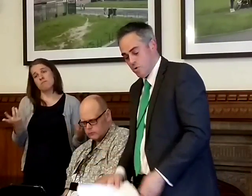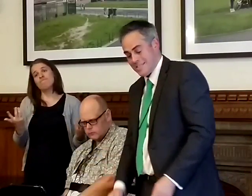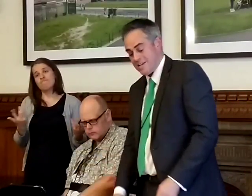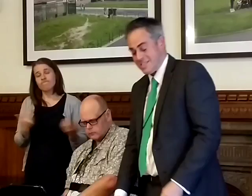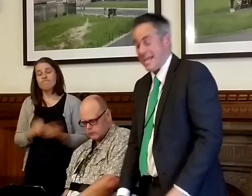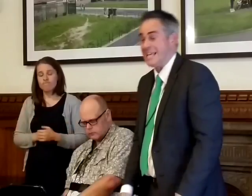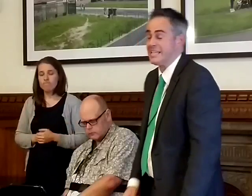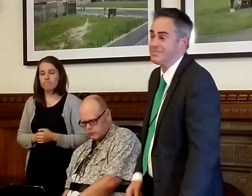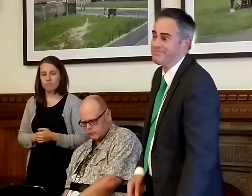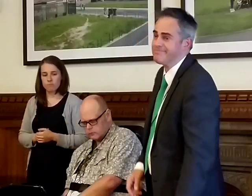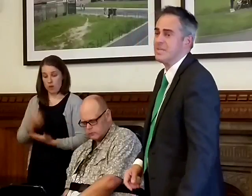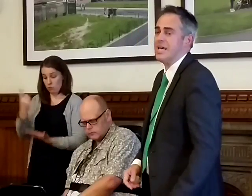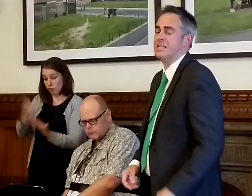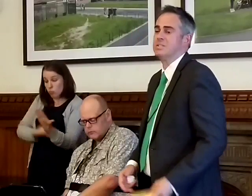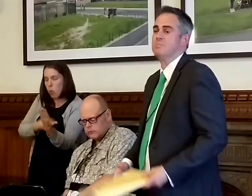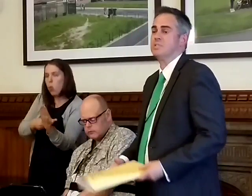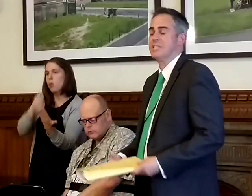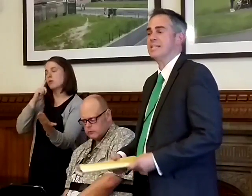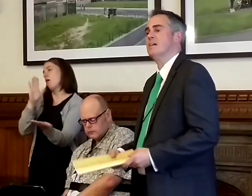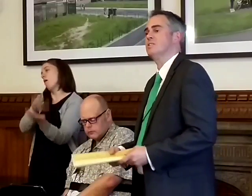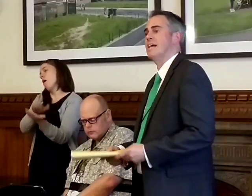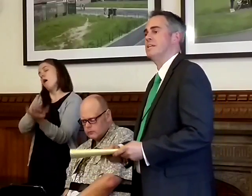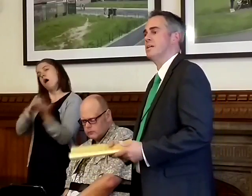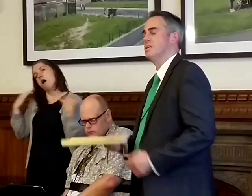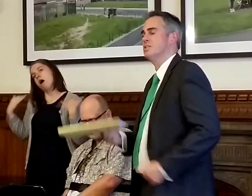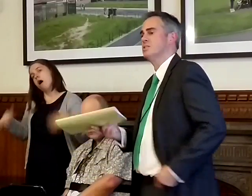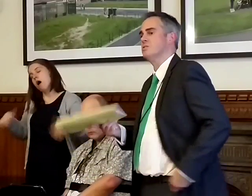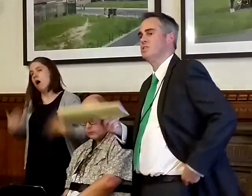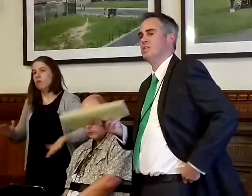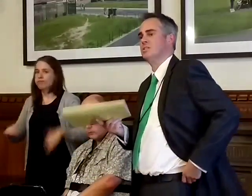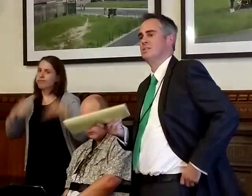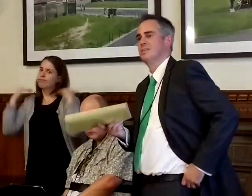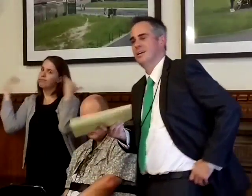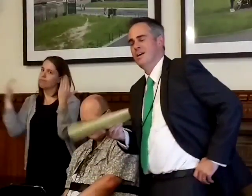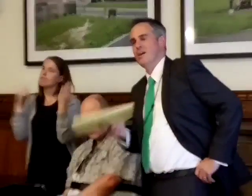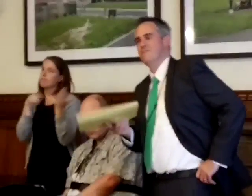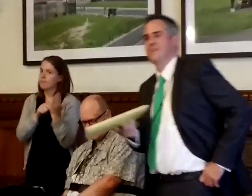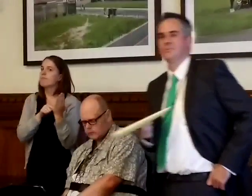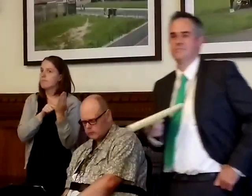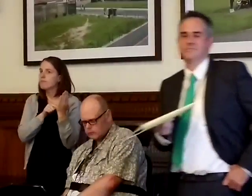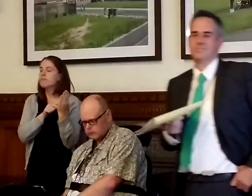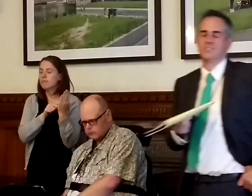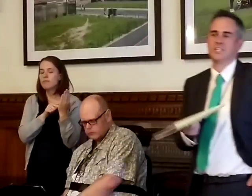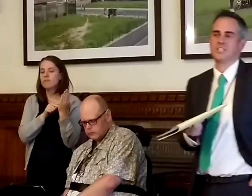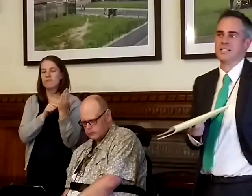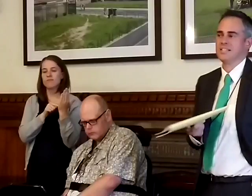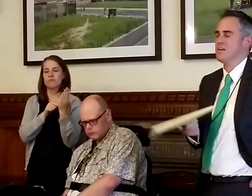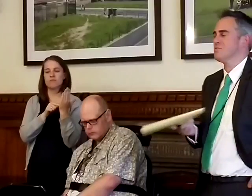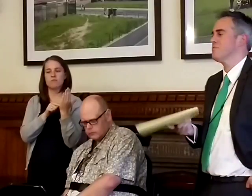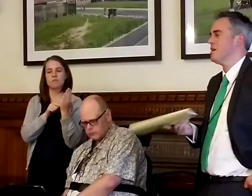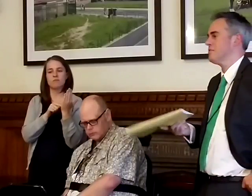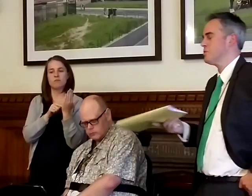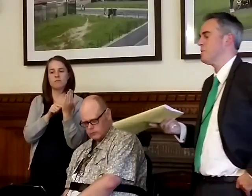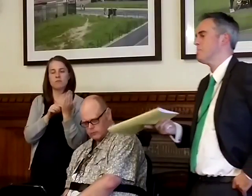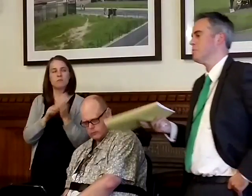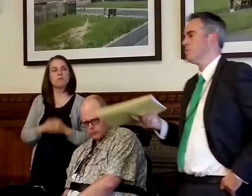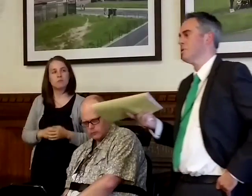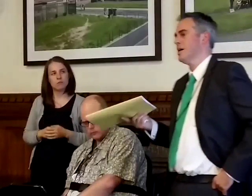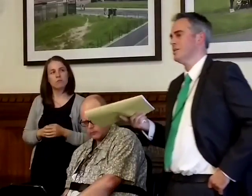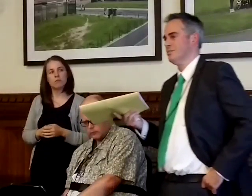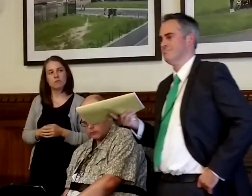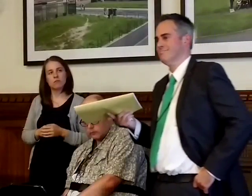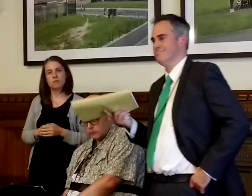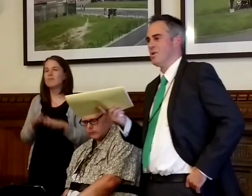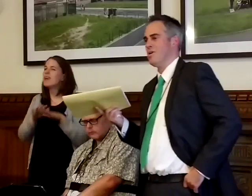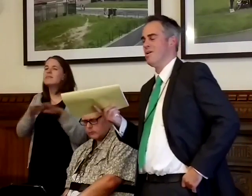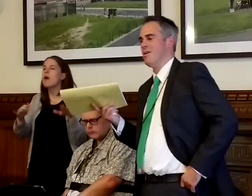I think this report is outstanding, and particularly outstanding in that it's not just a figure of 16,500 people